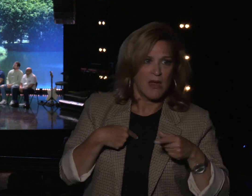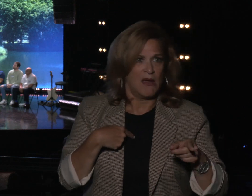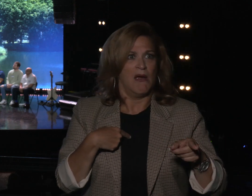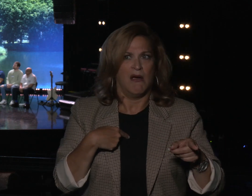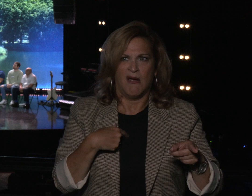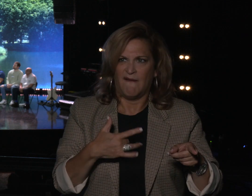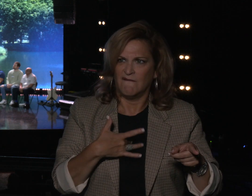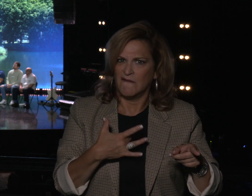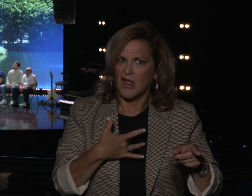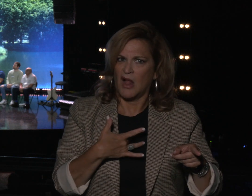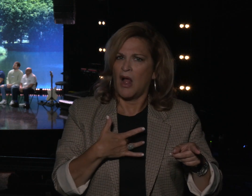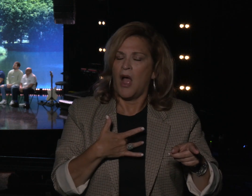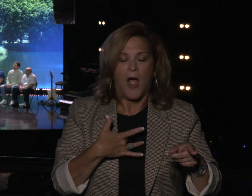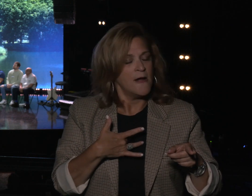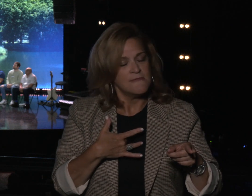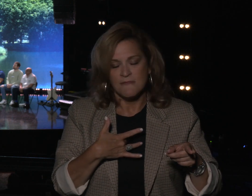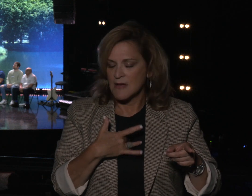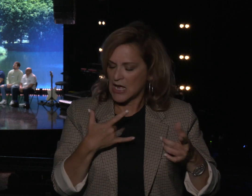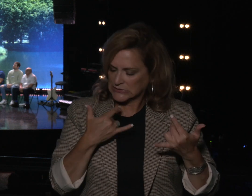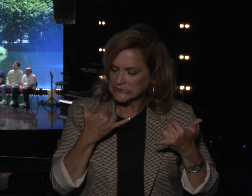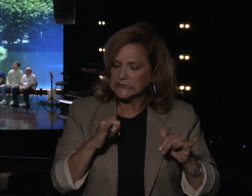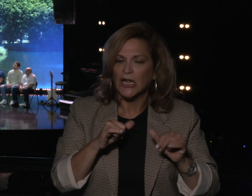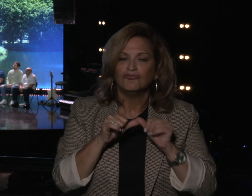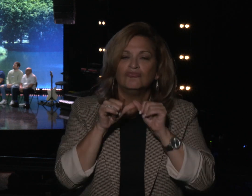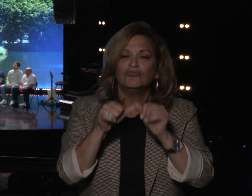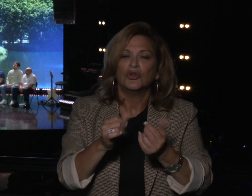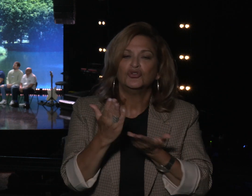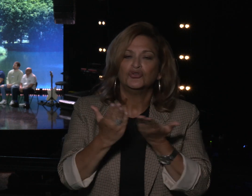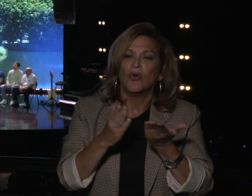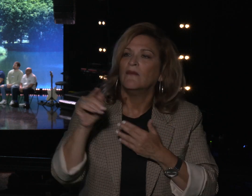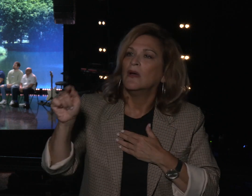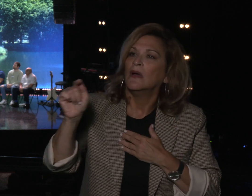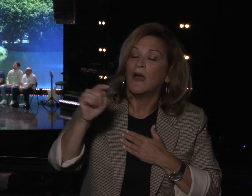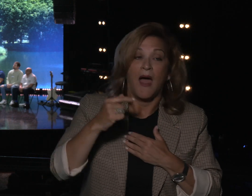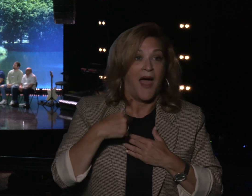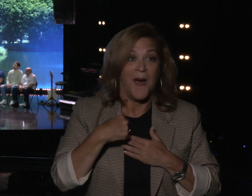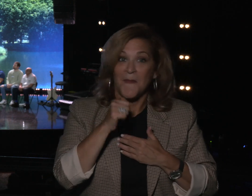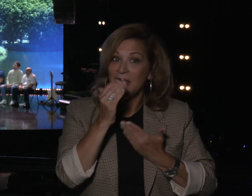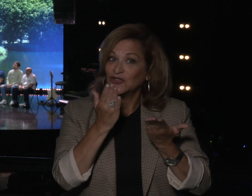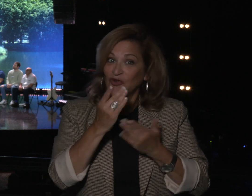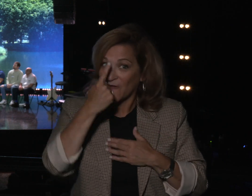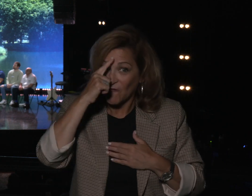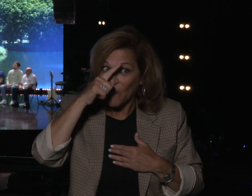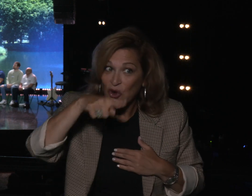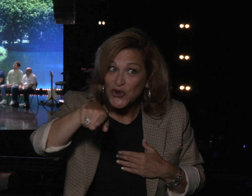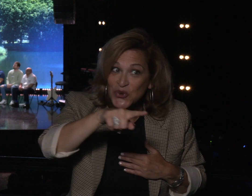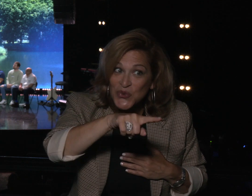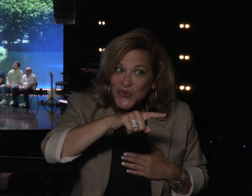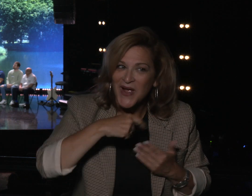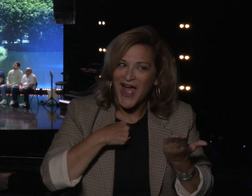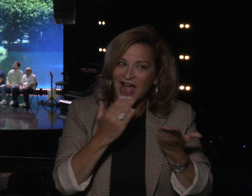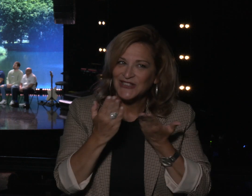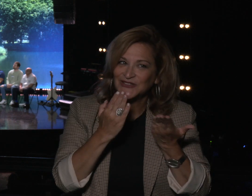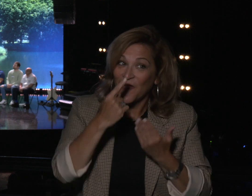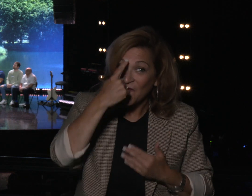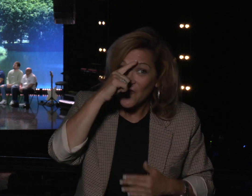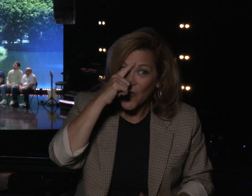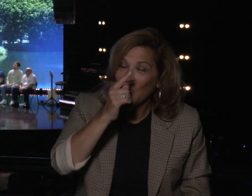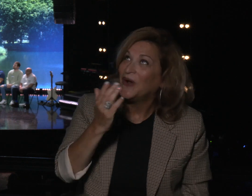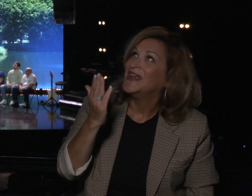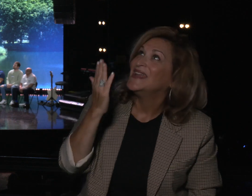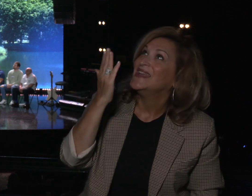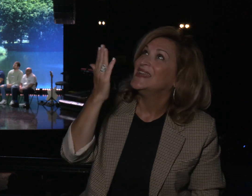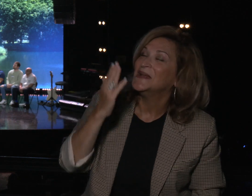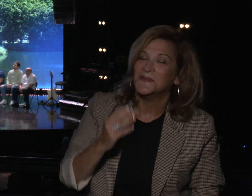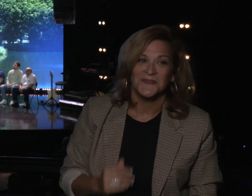serving the next person. Because I'm not serving for you, I'm serving for him. I laid